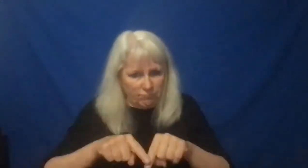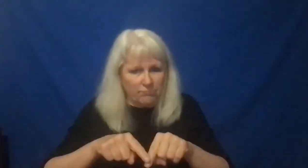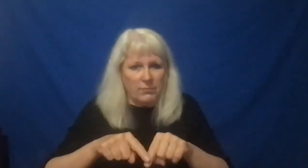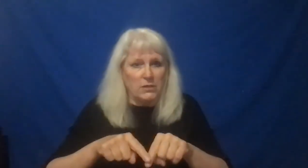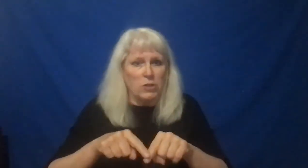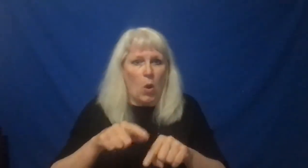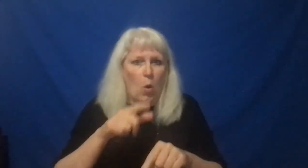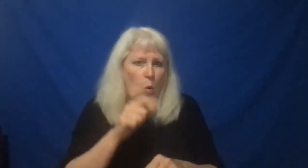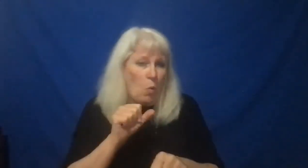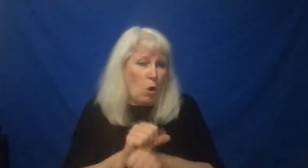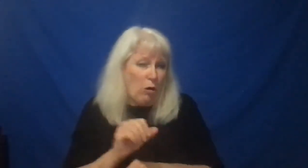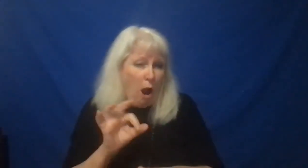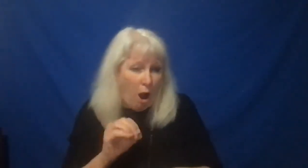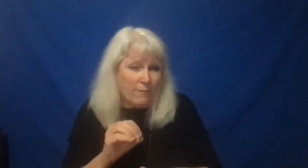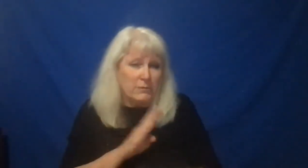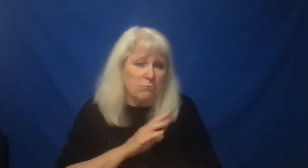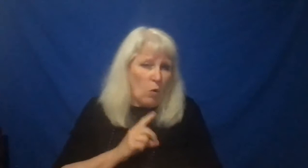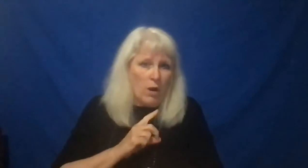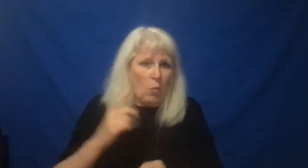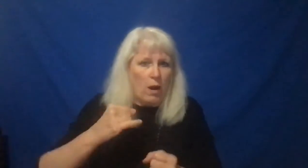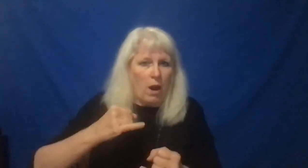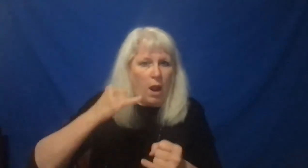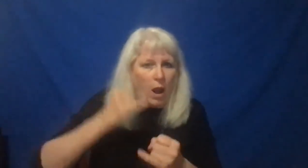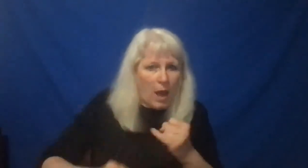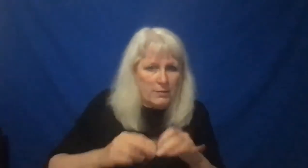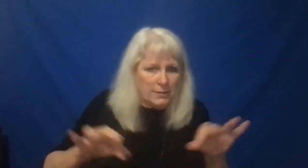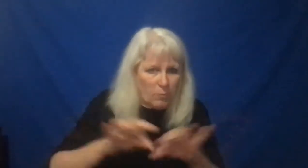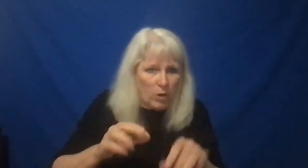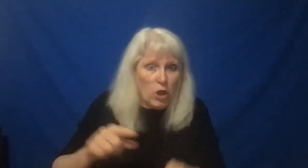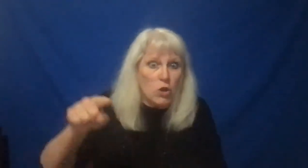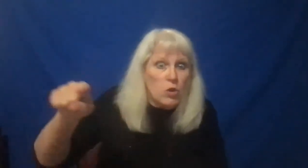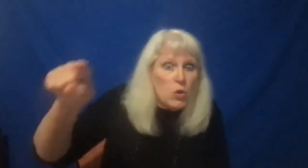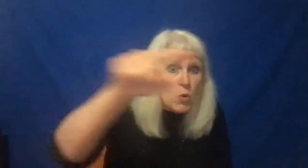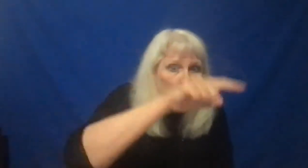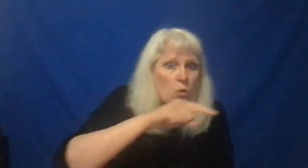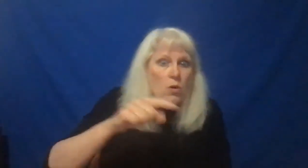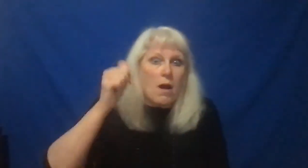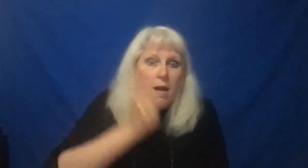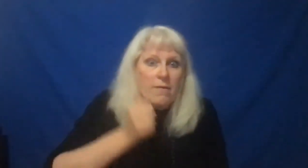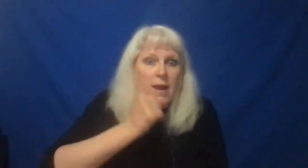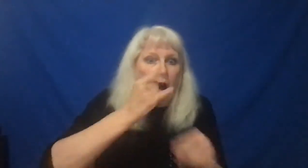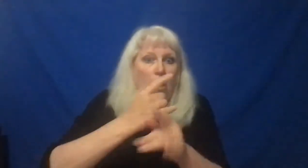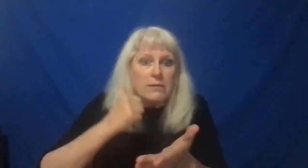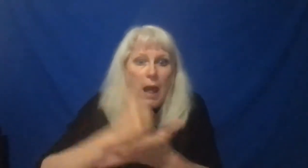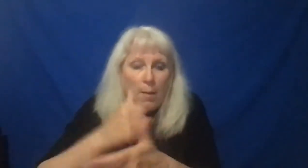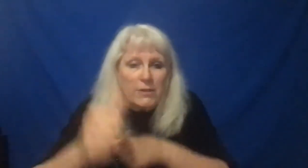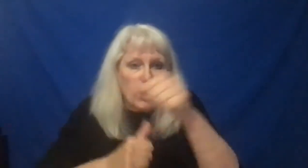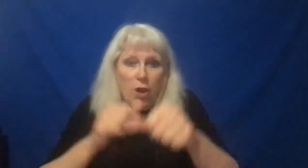all of you who are so much closer to the suffering alcoholic. And that is our role, to give